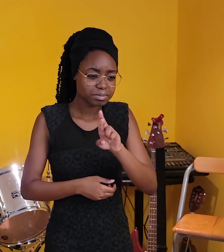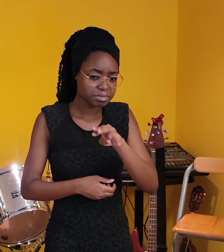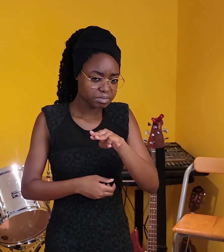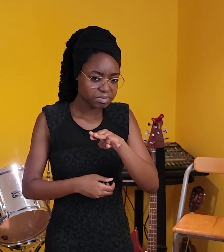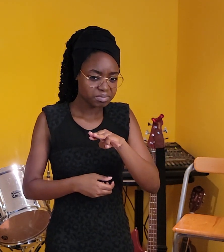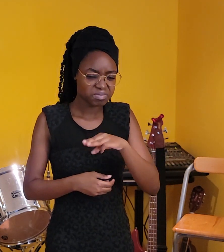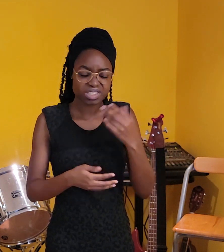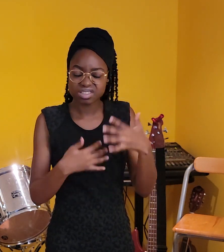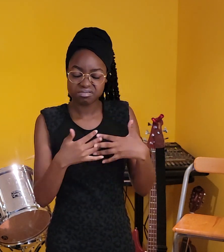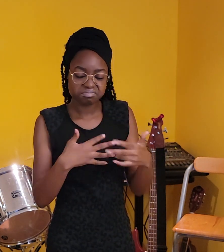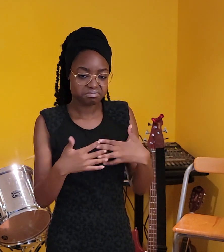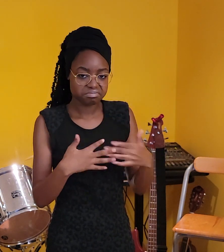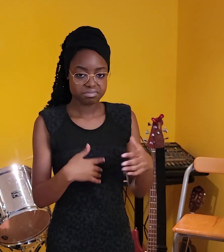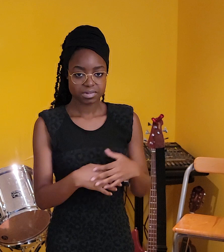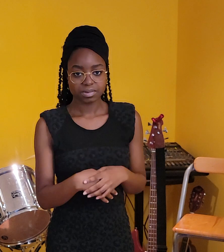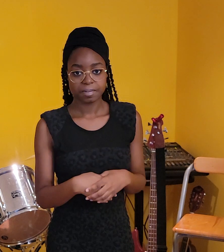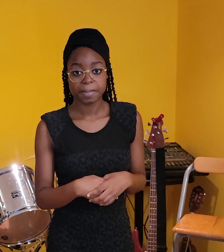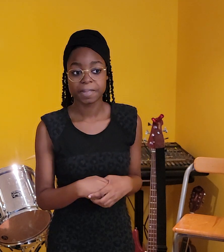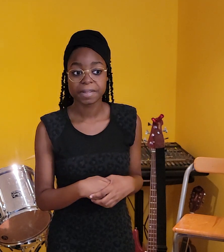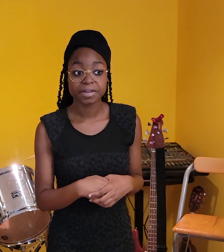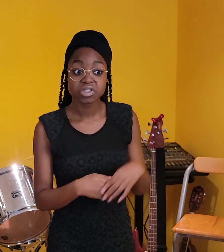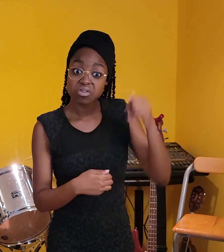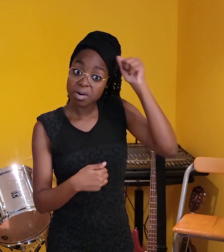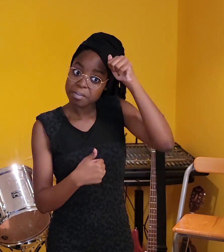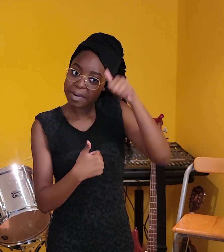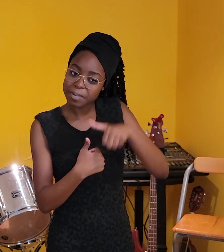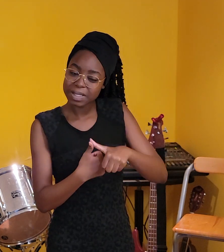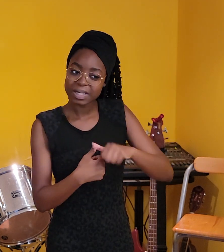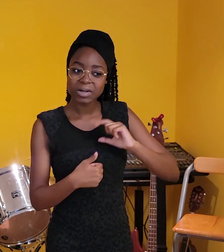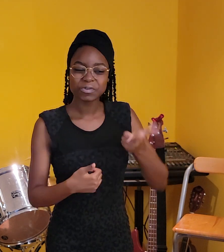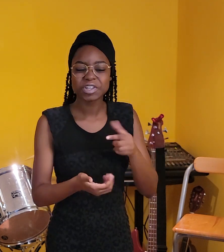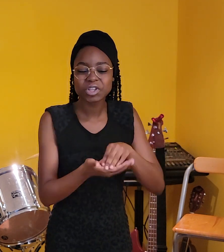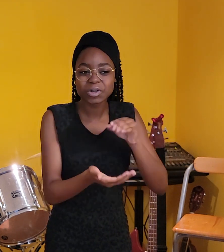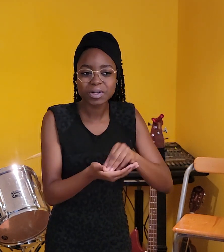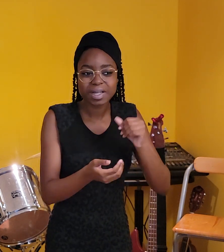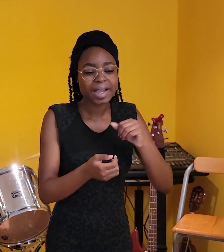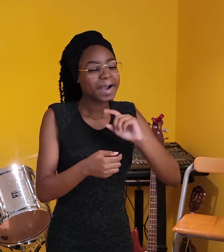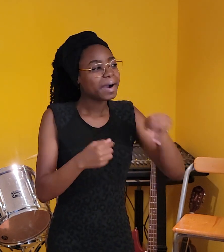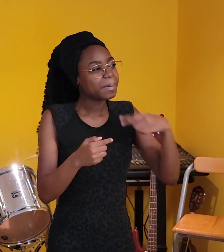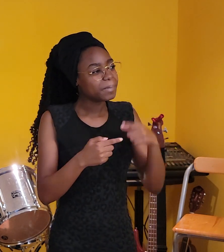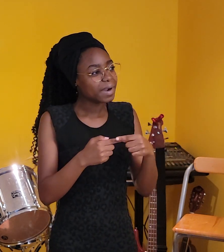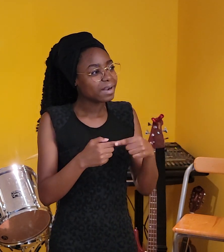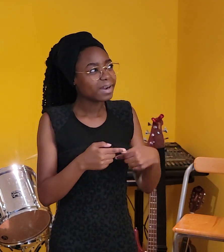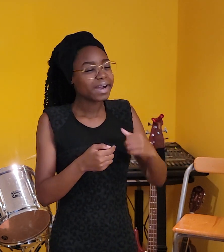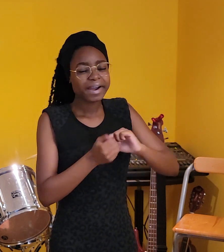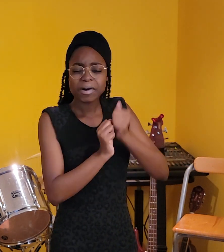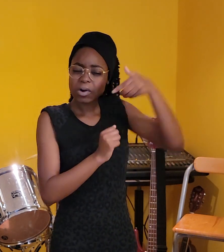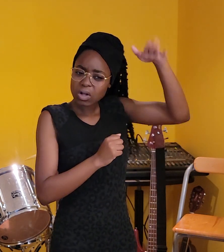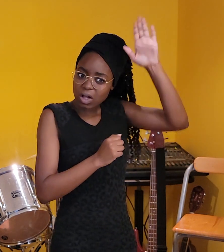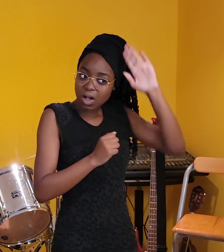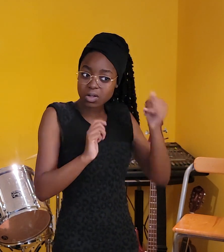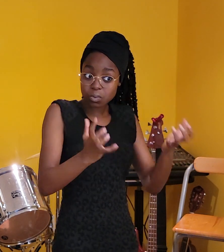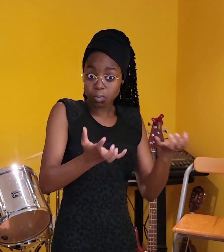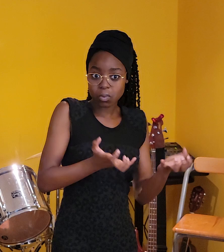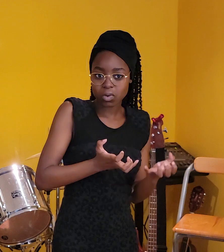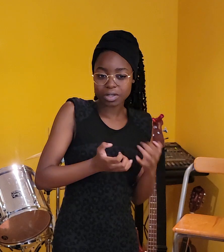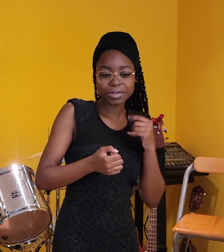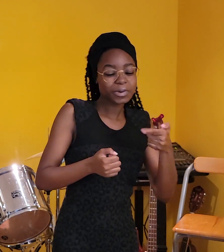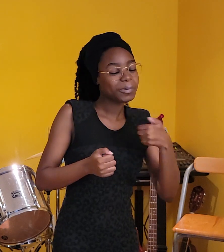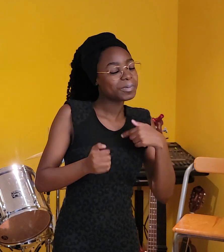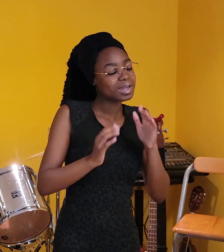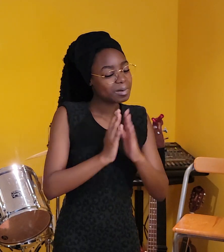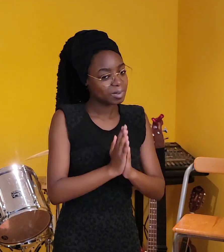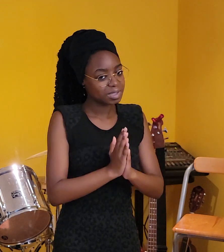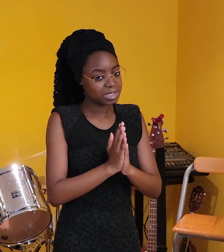please remember that we are learning about how God intended for us to pray. And even Jesus' closest friends, the